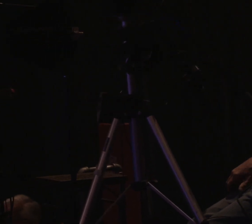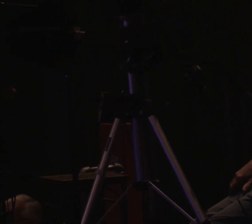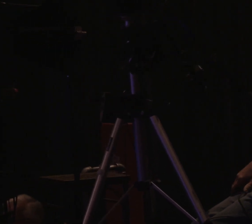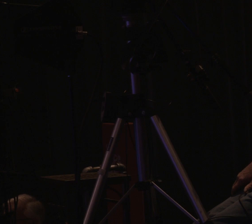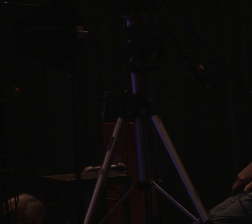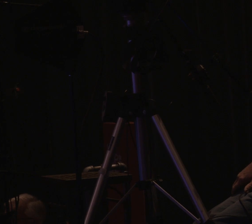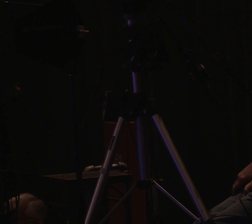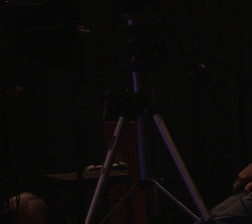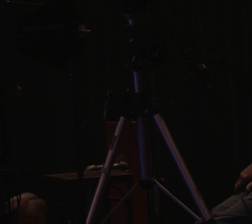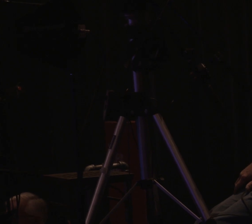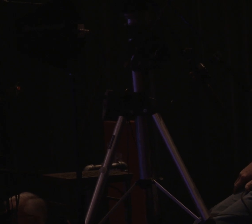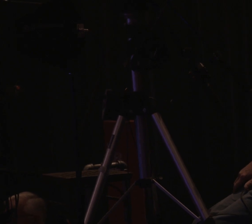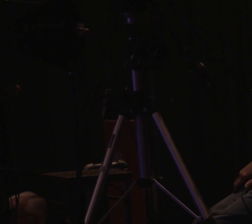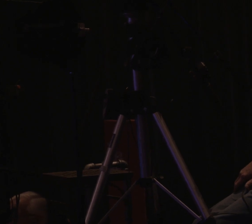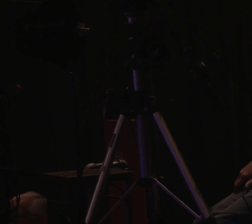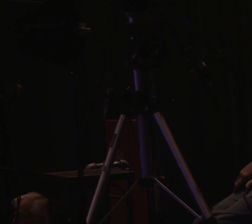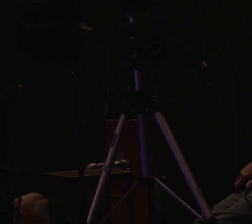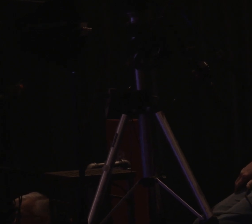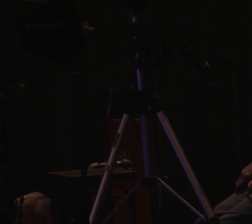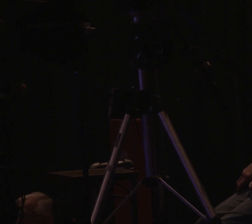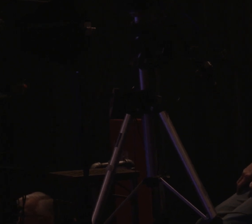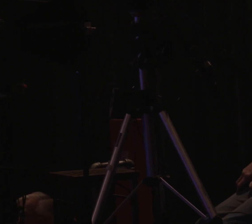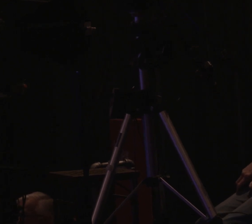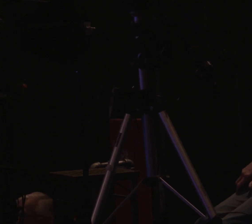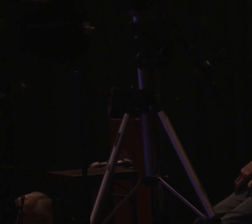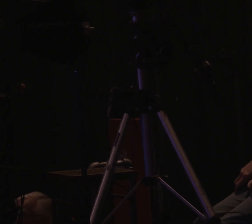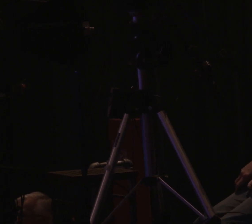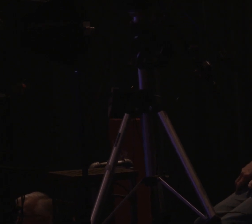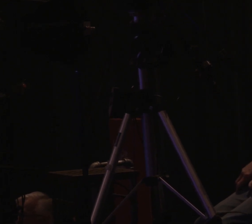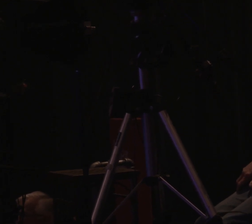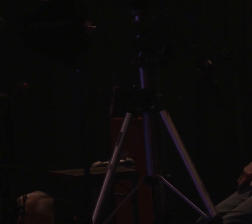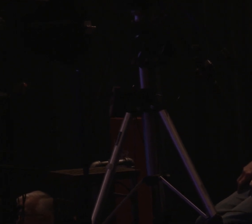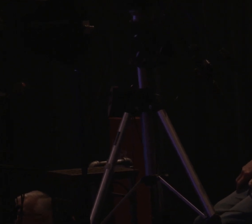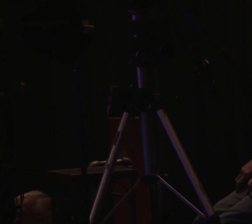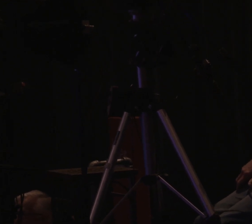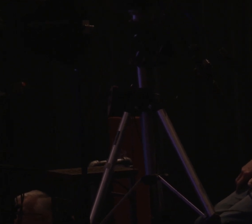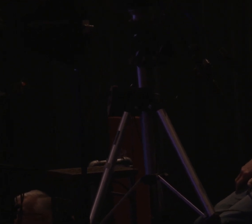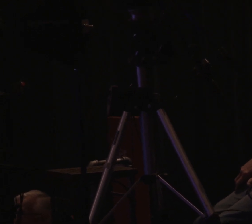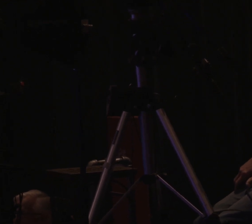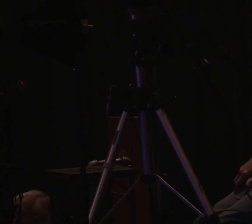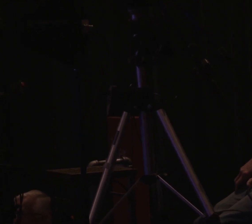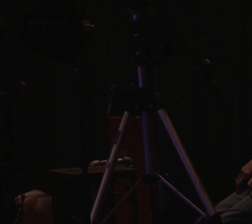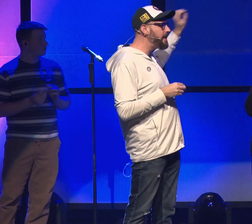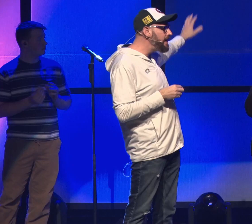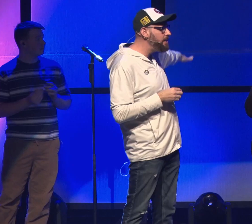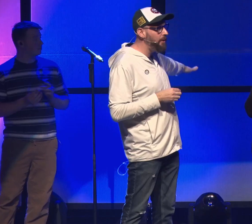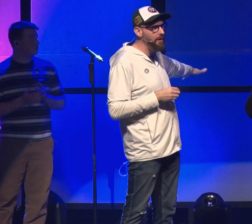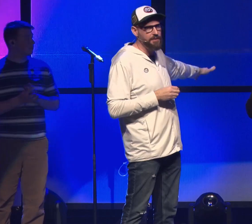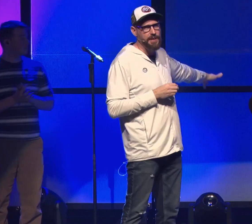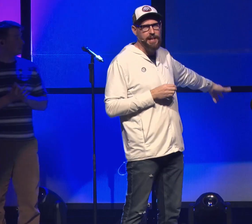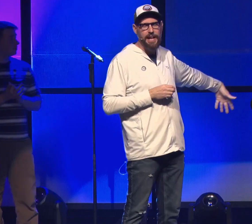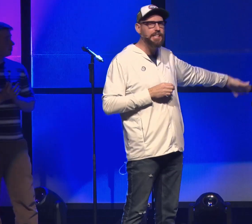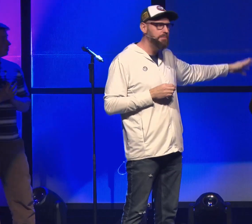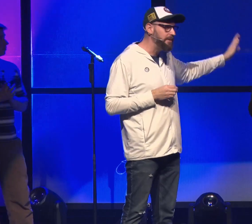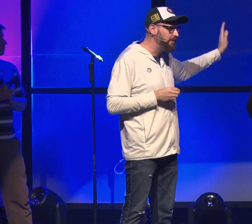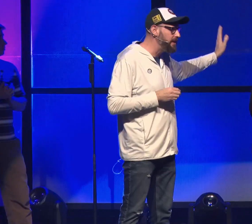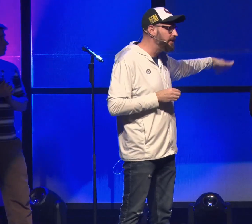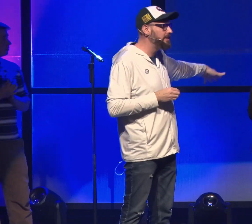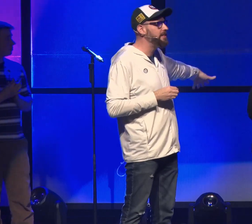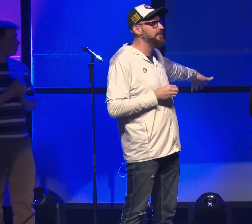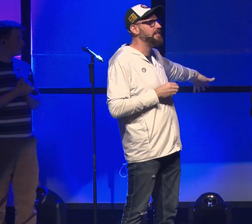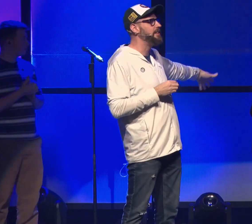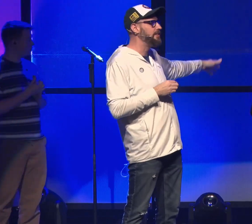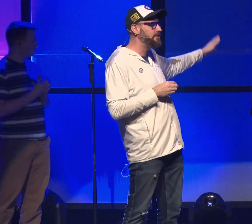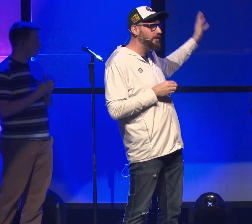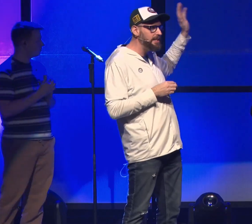years. And the sets that you see, all these things that are built, Larry is a key part of that and has been for